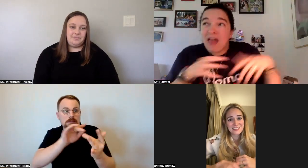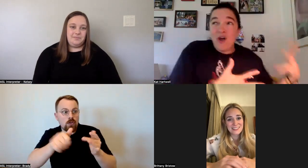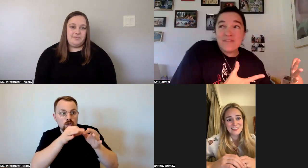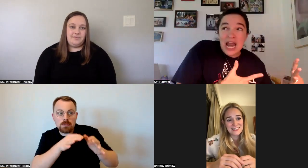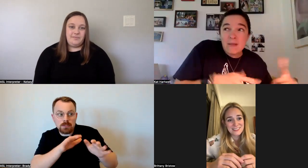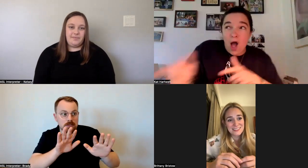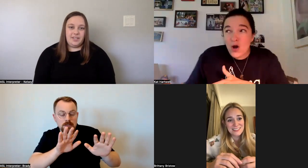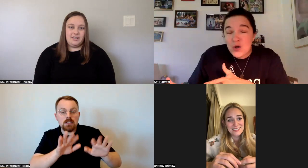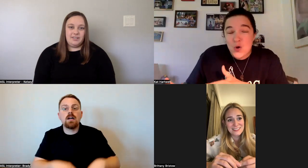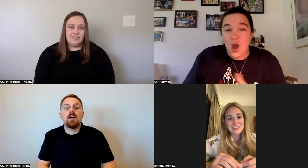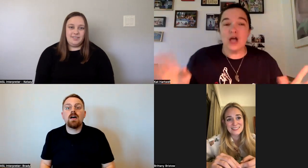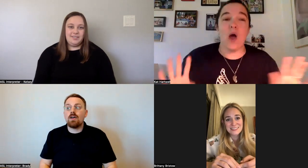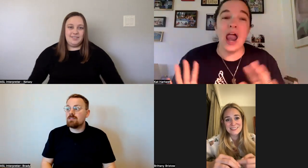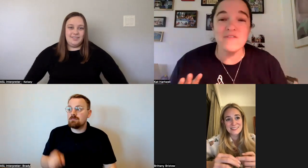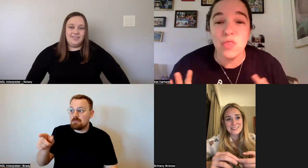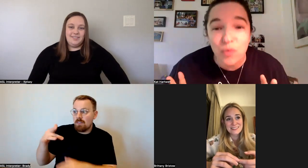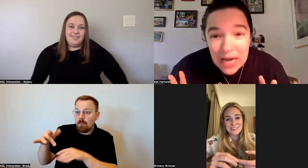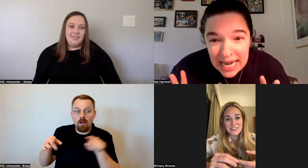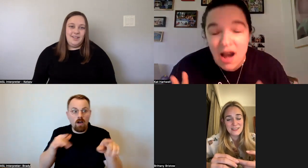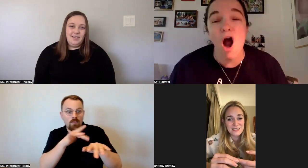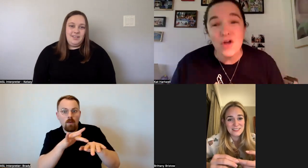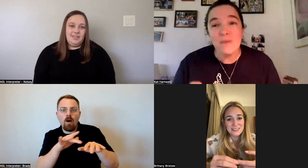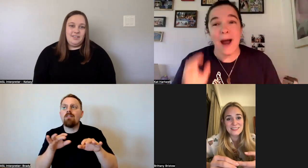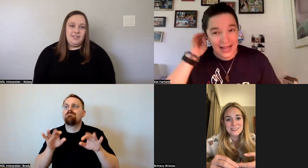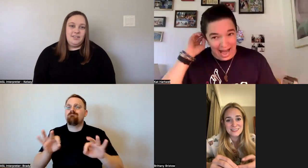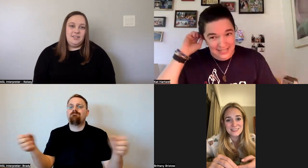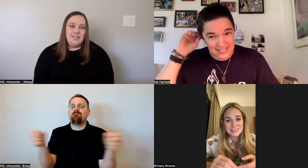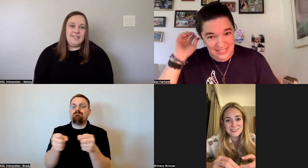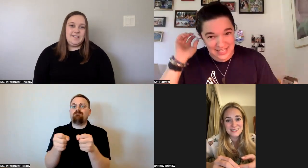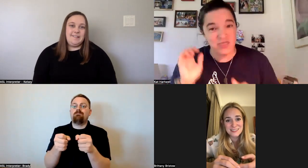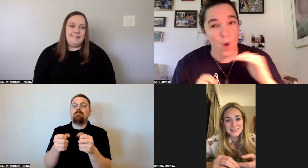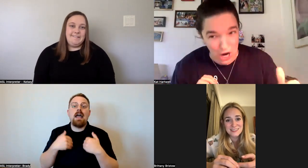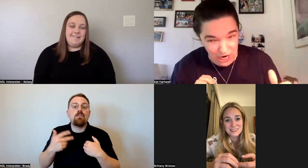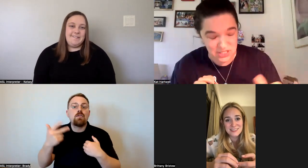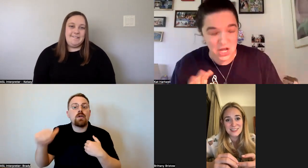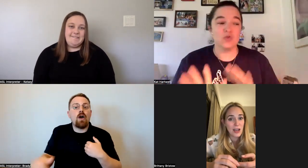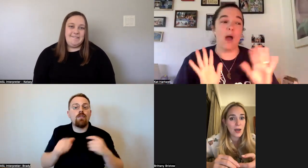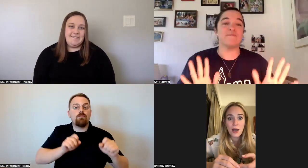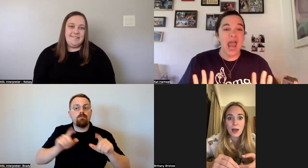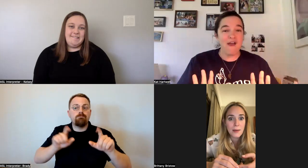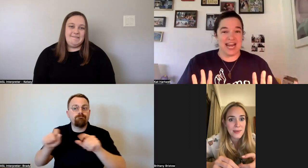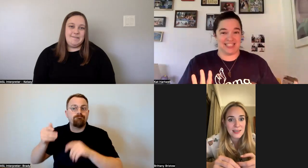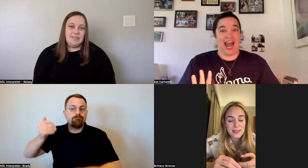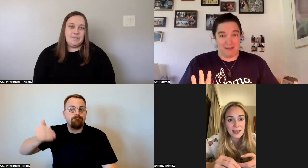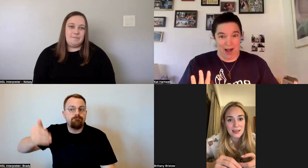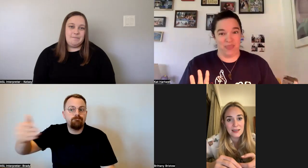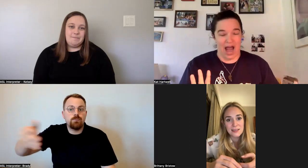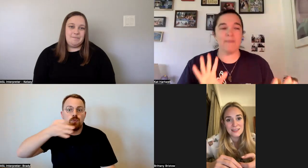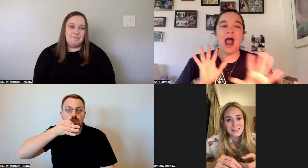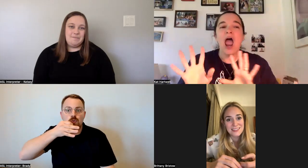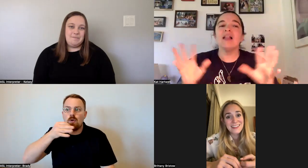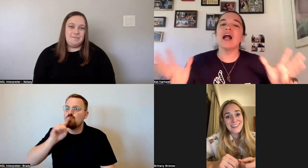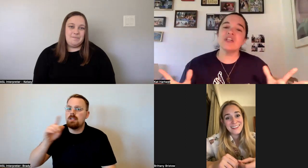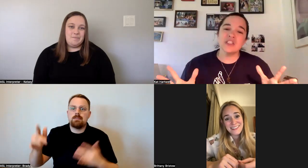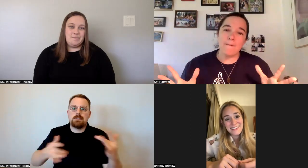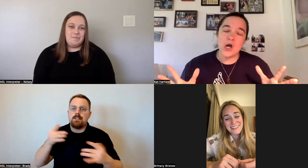okay, they're available. Are you? So I have like 3 other podcasts in the work. So I'm very excited about that.